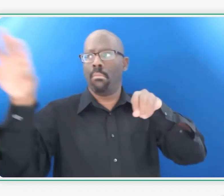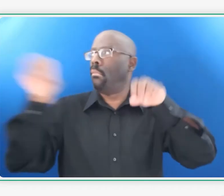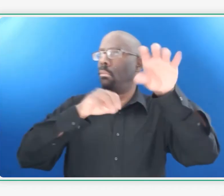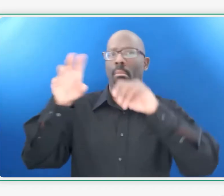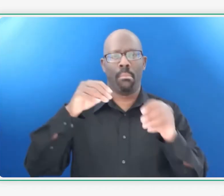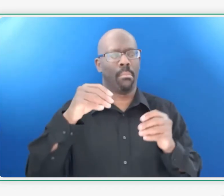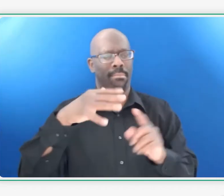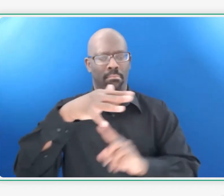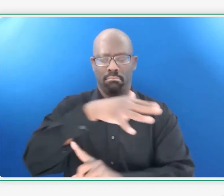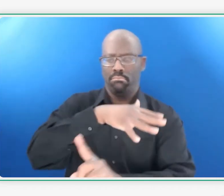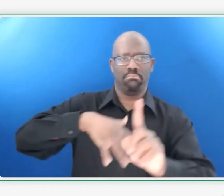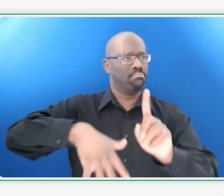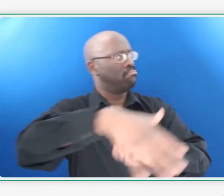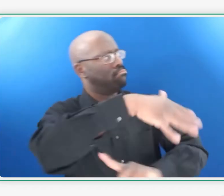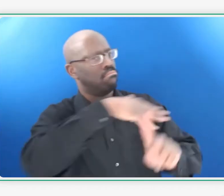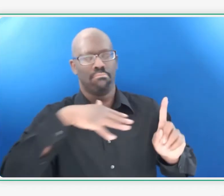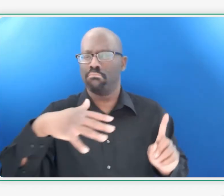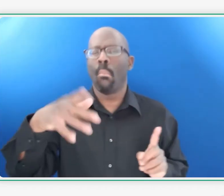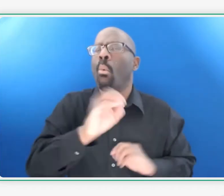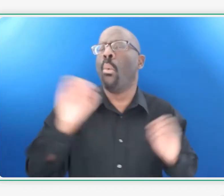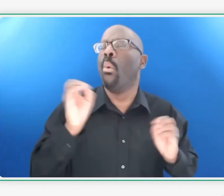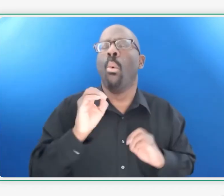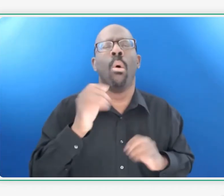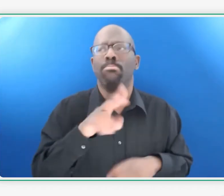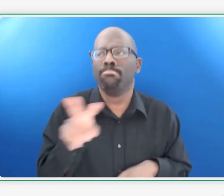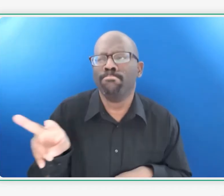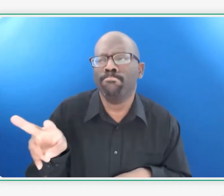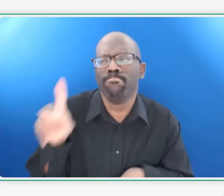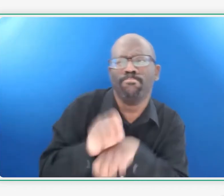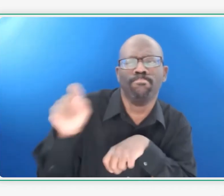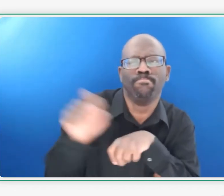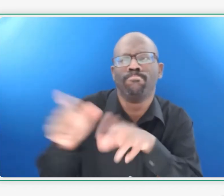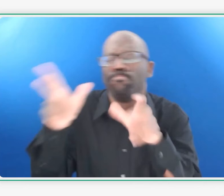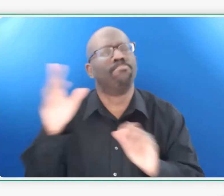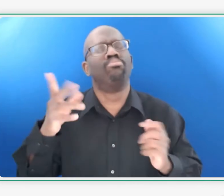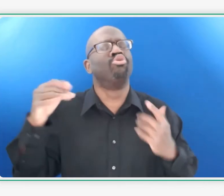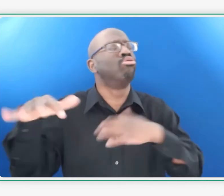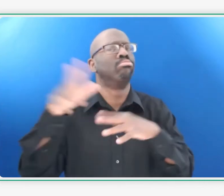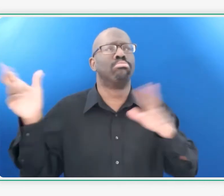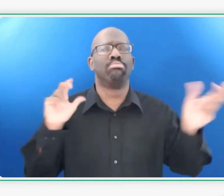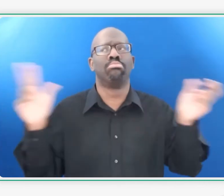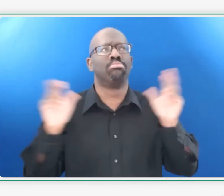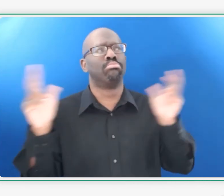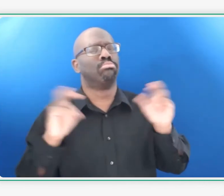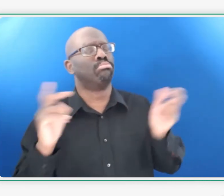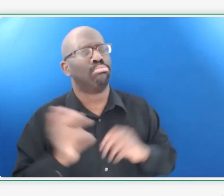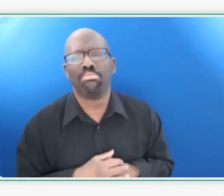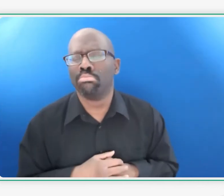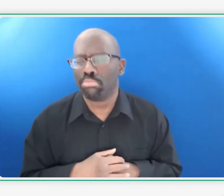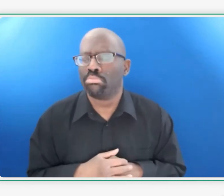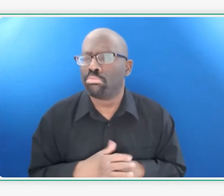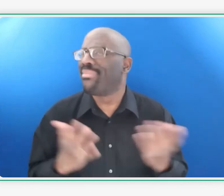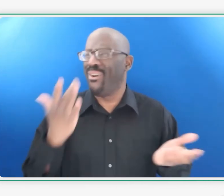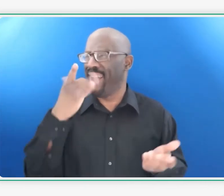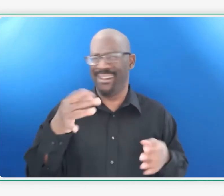Or maybe they oversee a conversation that someone else is having. And it's all comes straight from the environment. It's not an overt